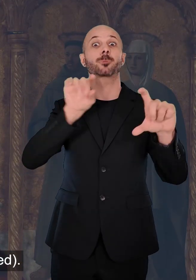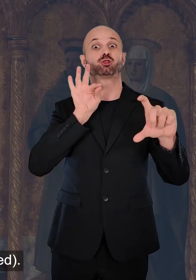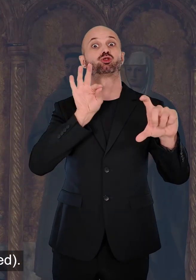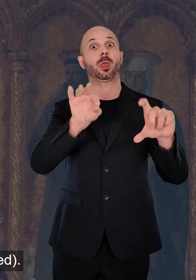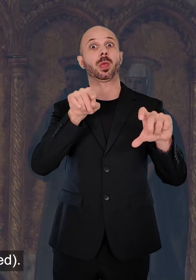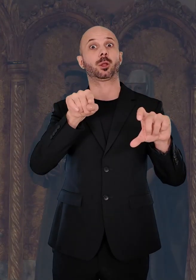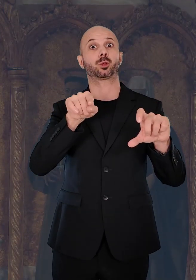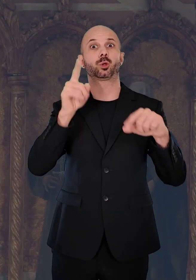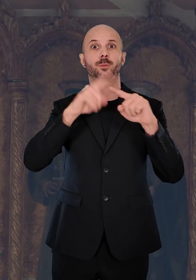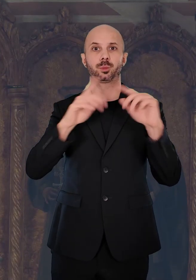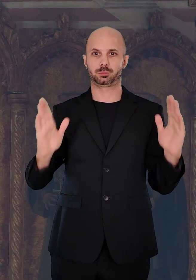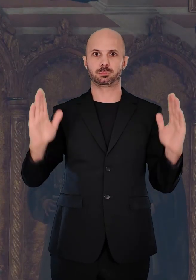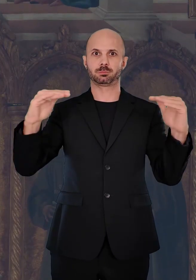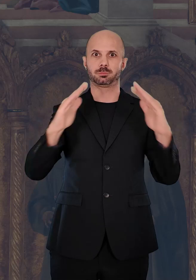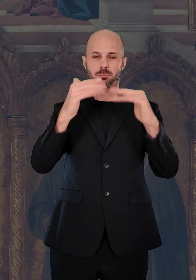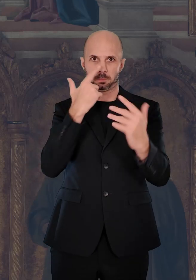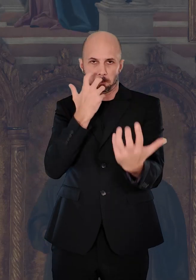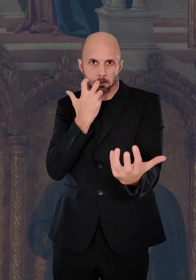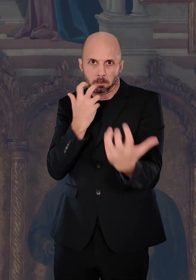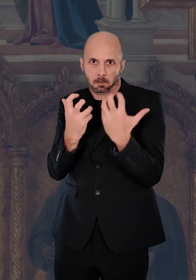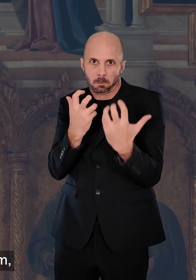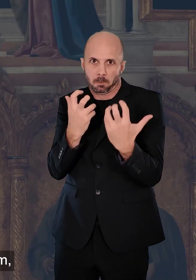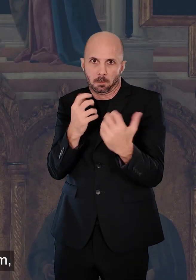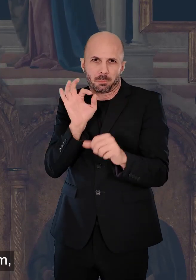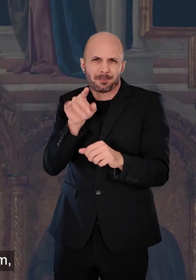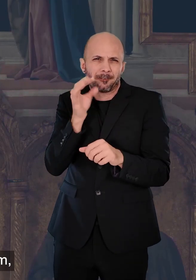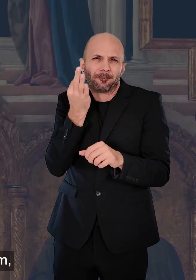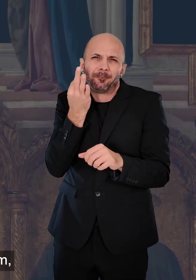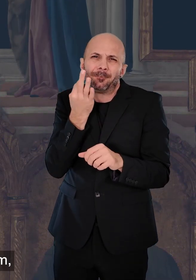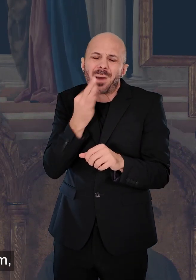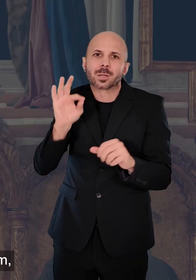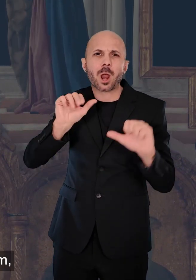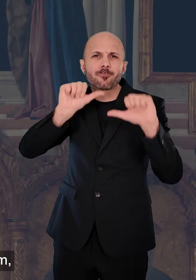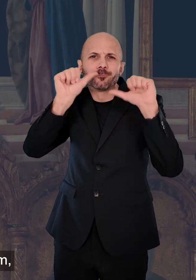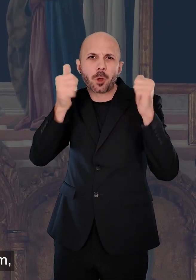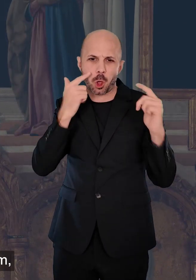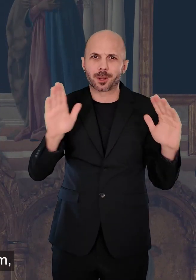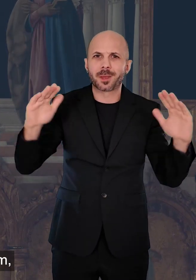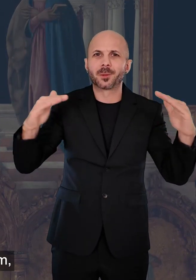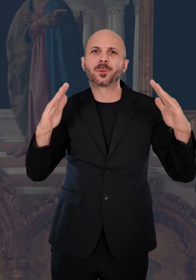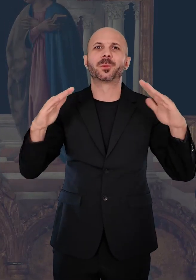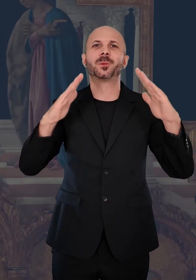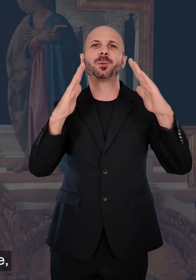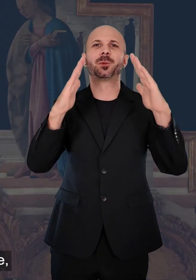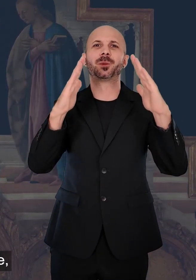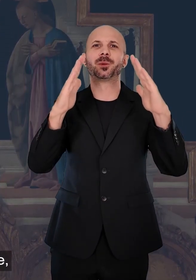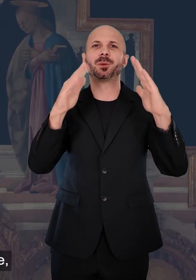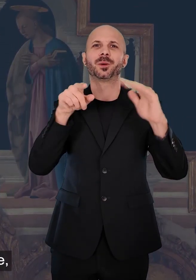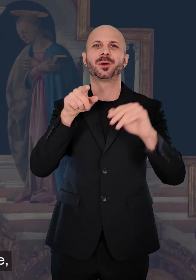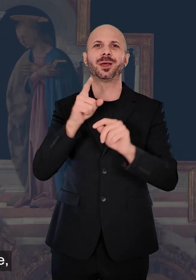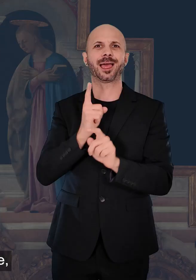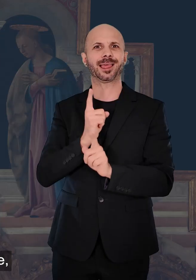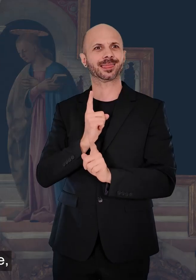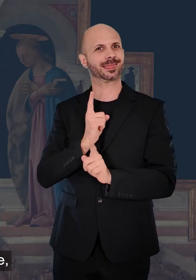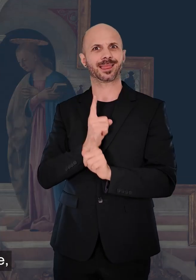were depicted. The main register and the extraordinary cymatium, with its